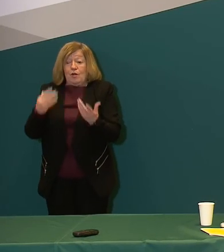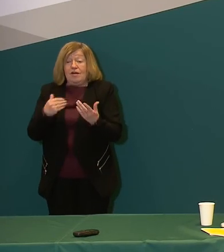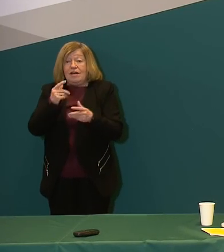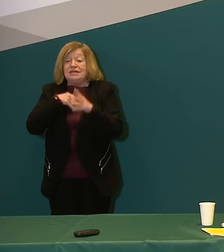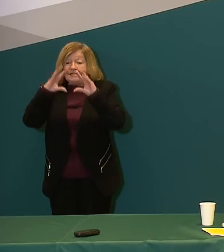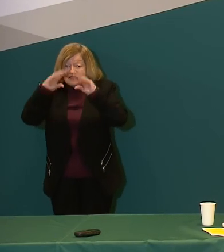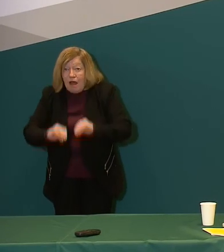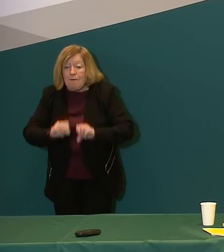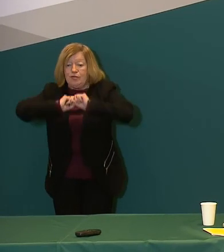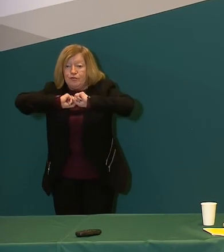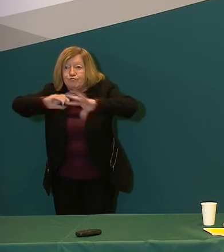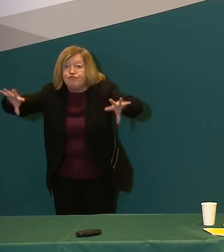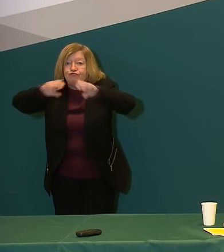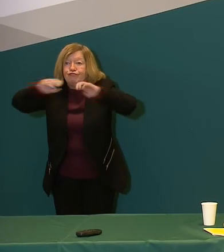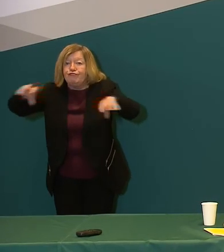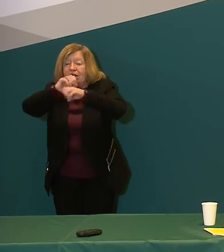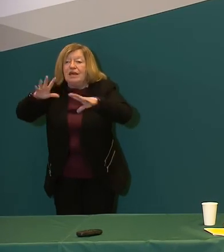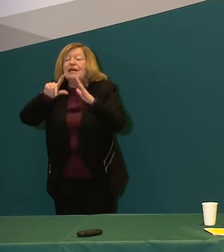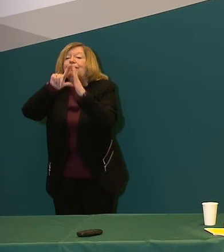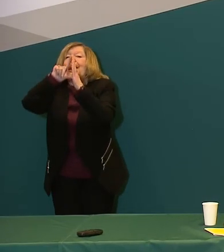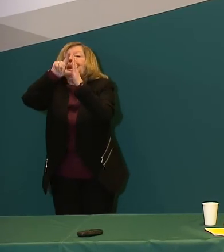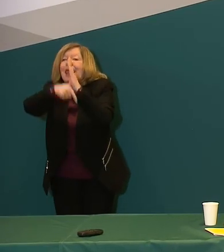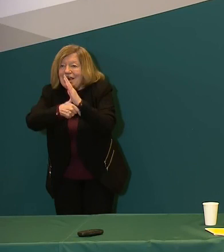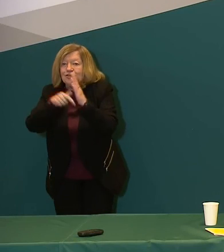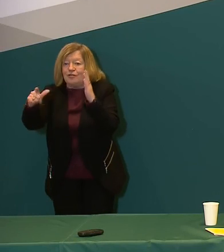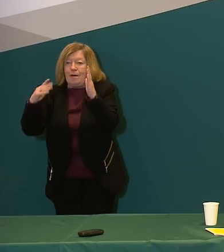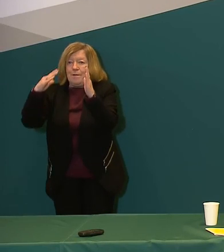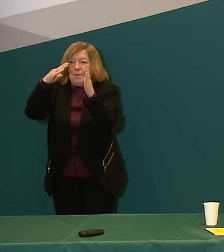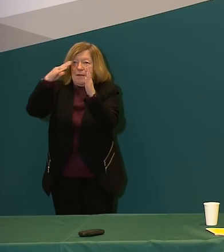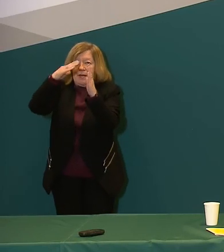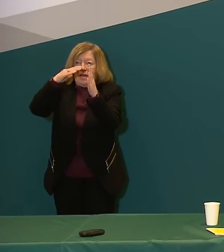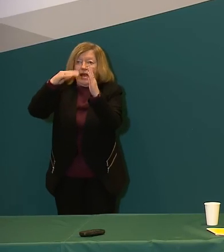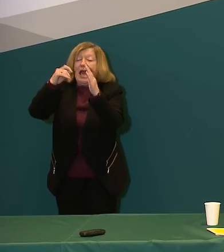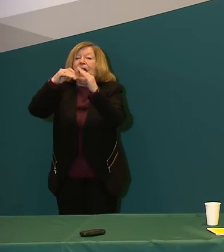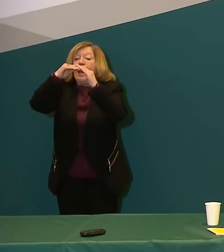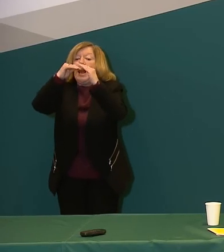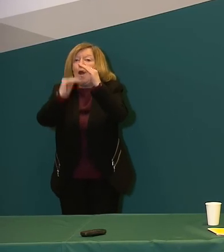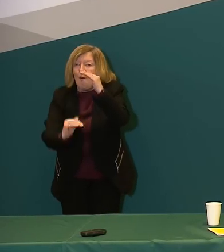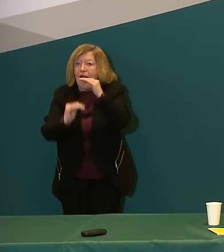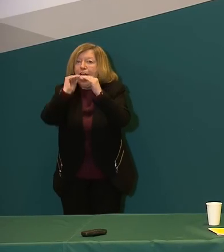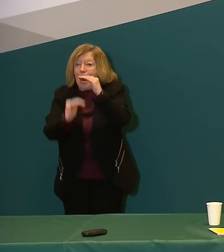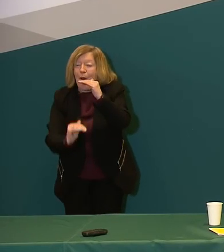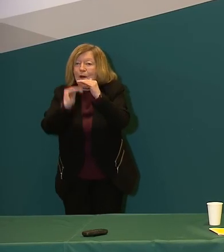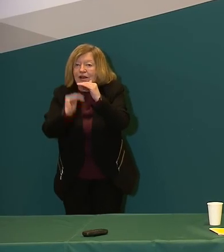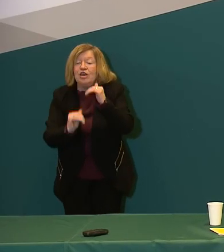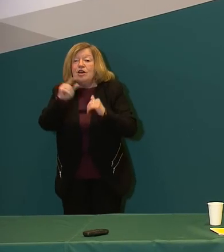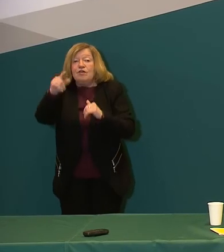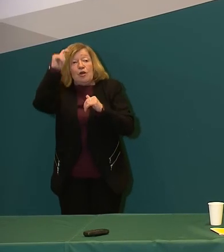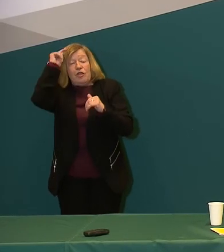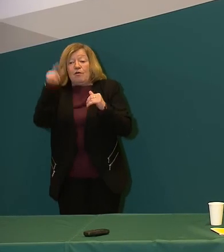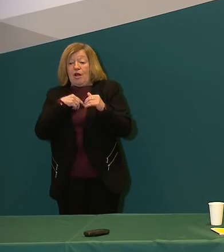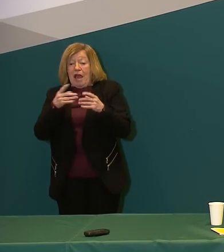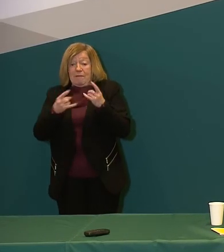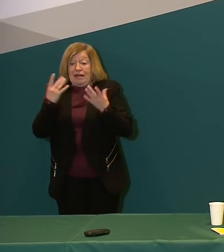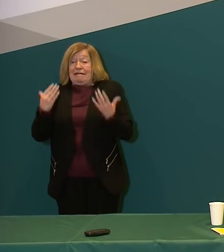stopping the spread of this disease, the later that peak is going to be and the lower it's going to be. If we were to project forward from where we